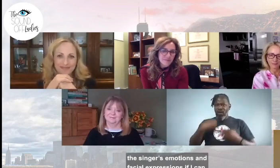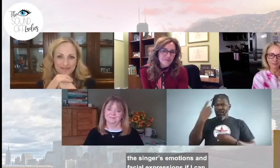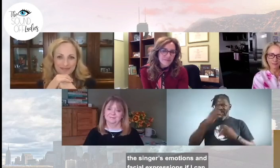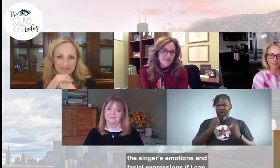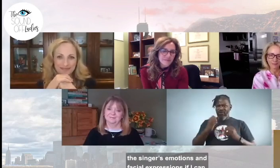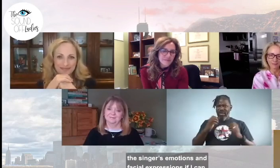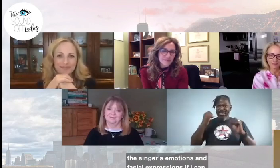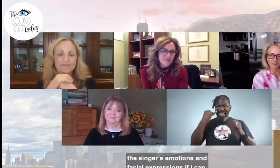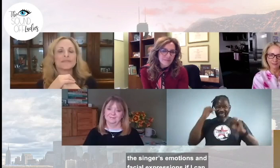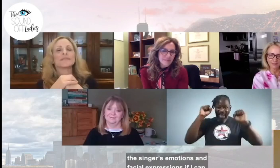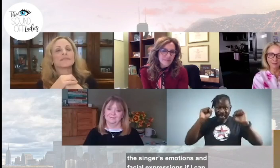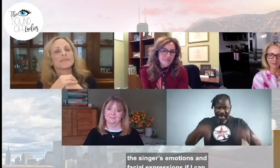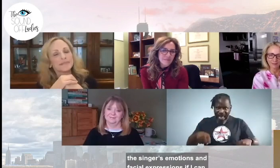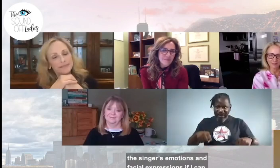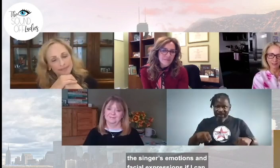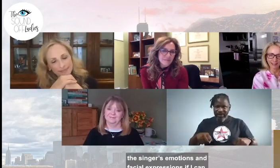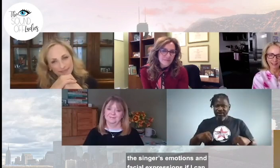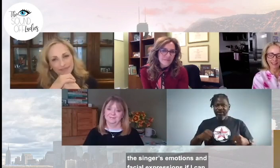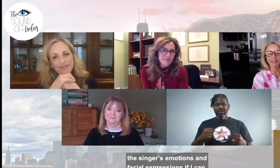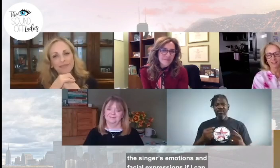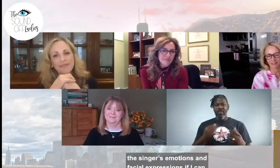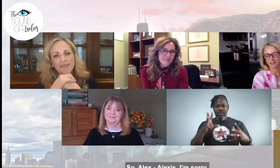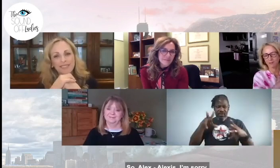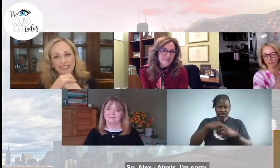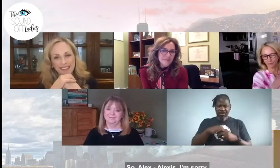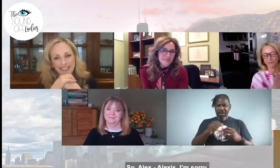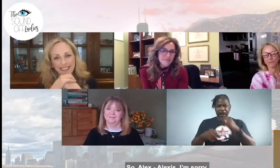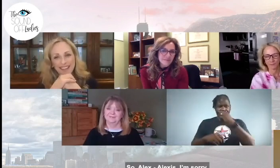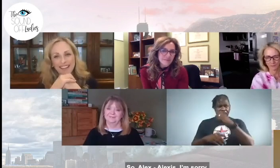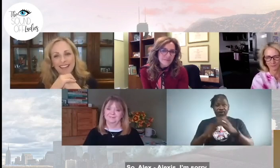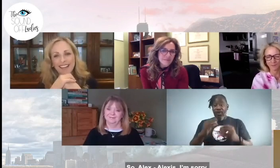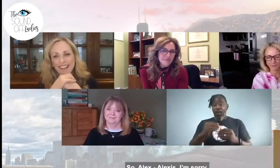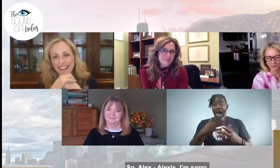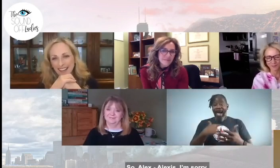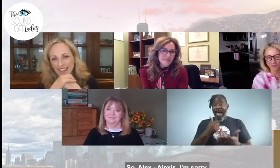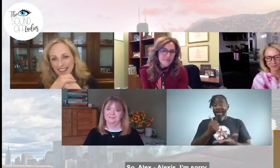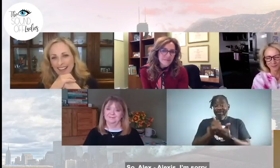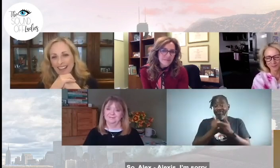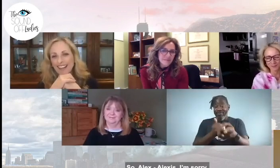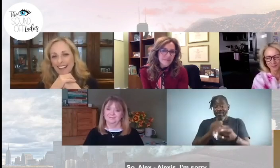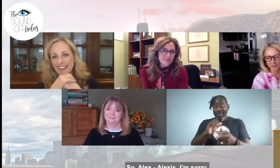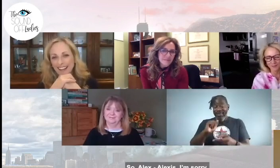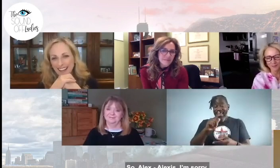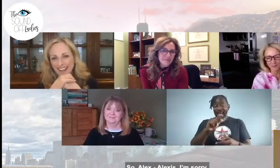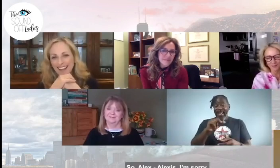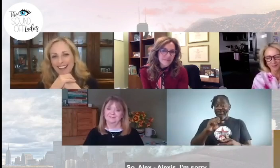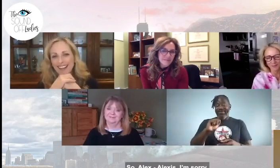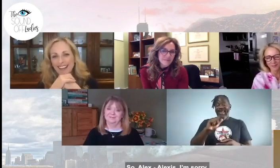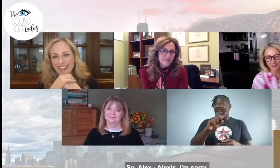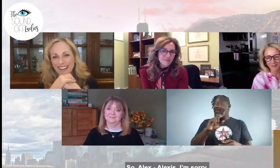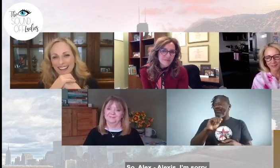the singer's emotions and facial expressions if I can. So, Alexis, I'm